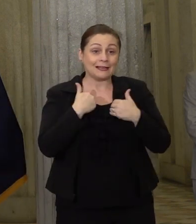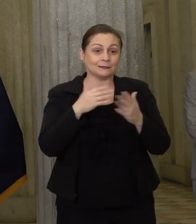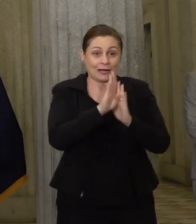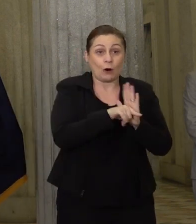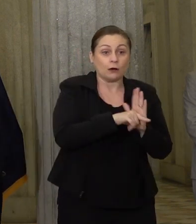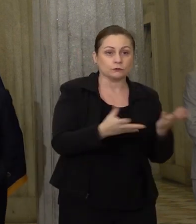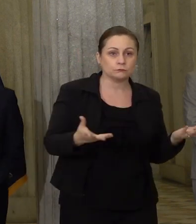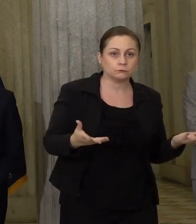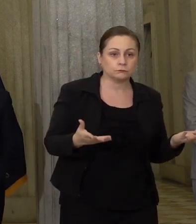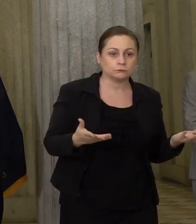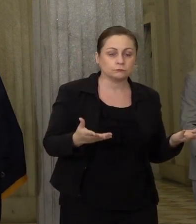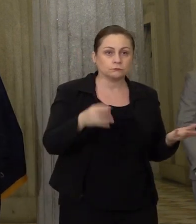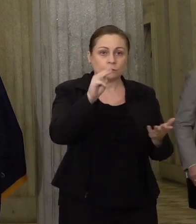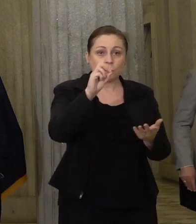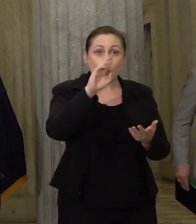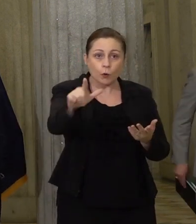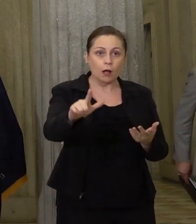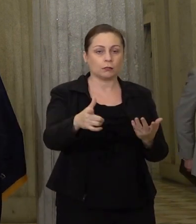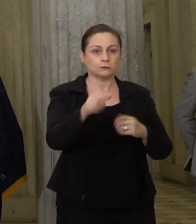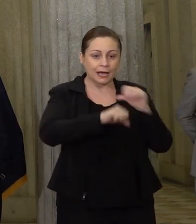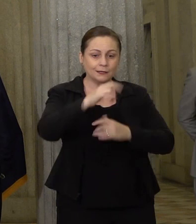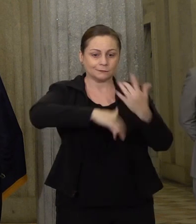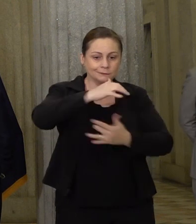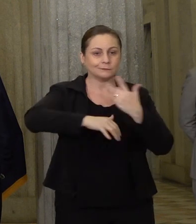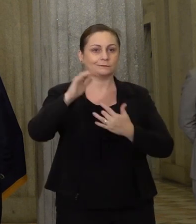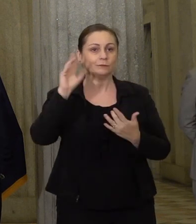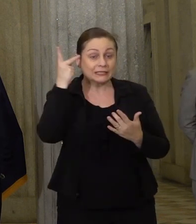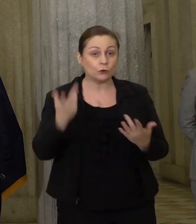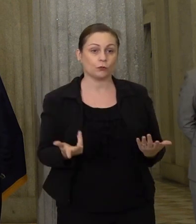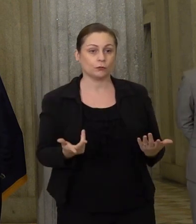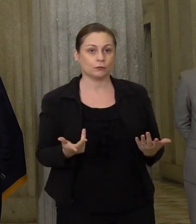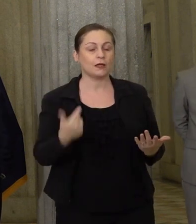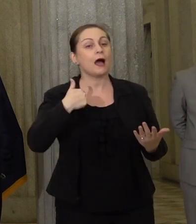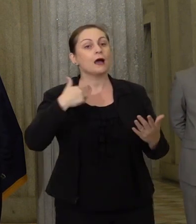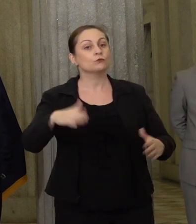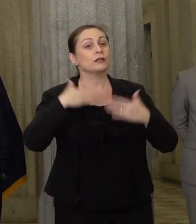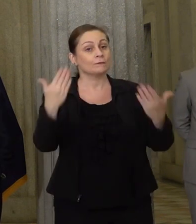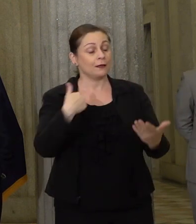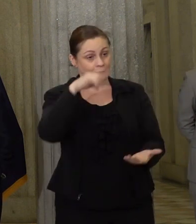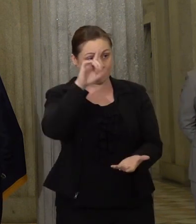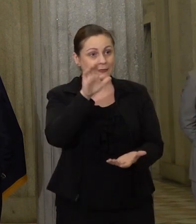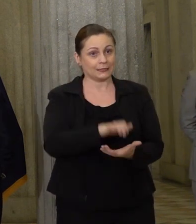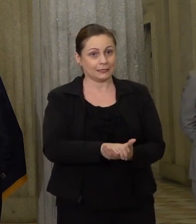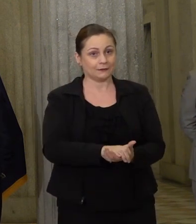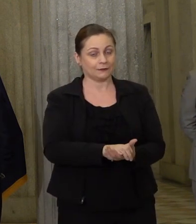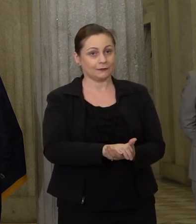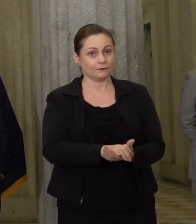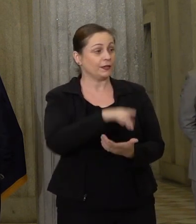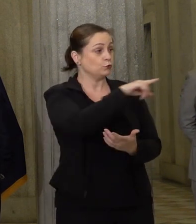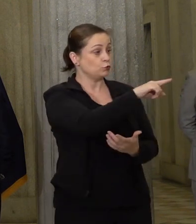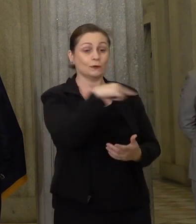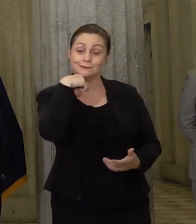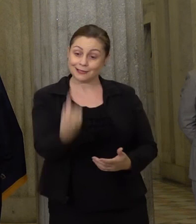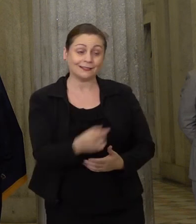a moral, a Right. scientific, Mr. Monk, social, and political context. I would recommend, and I believe that you're telling your daughter